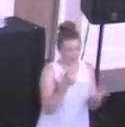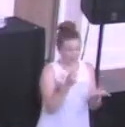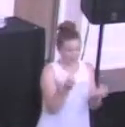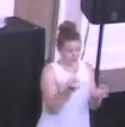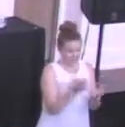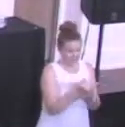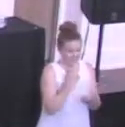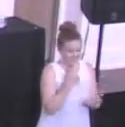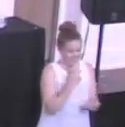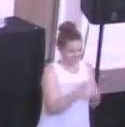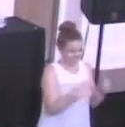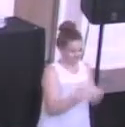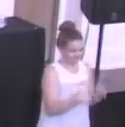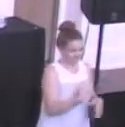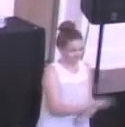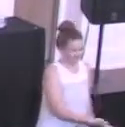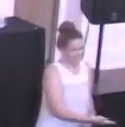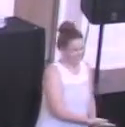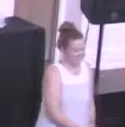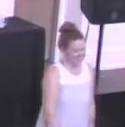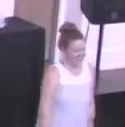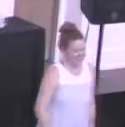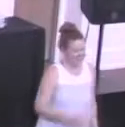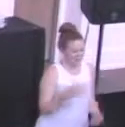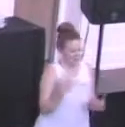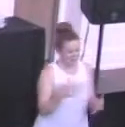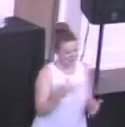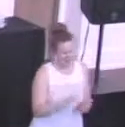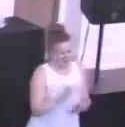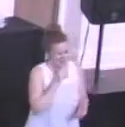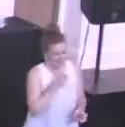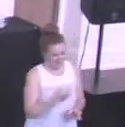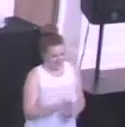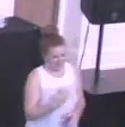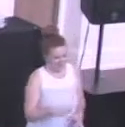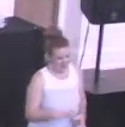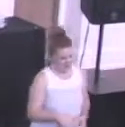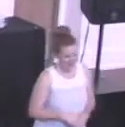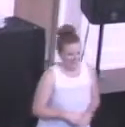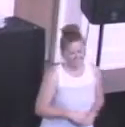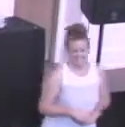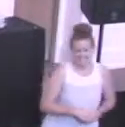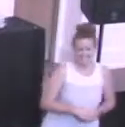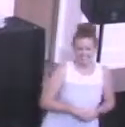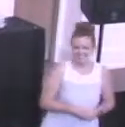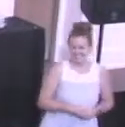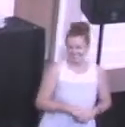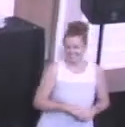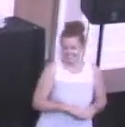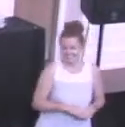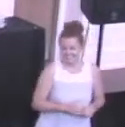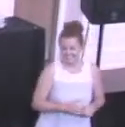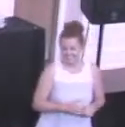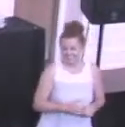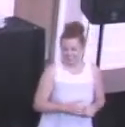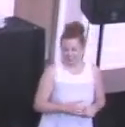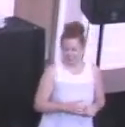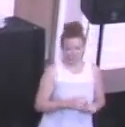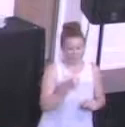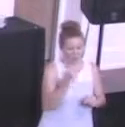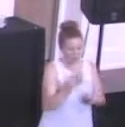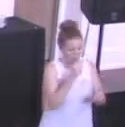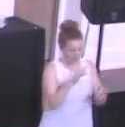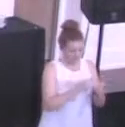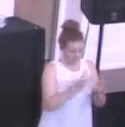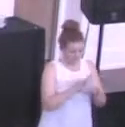says. You got it. This is not hard. This is James 1:22. I promise, if this is the only Bible verse that you can memorize and you apply this